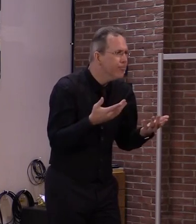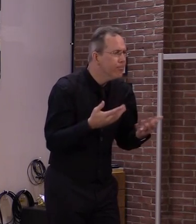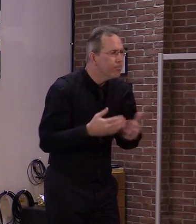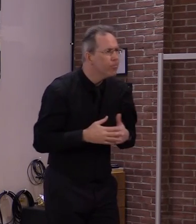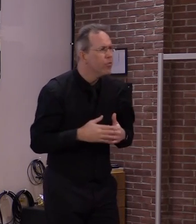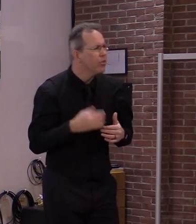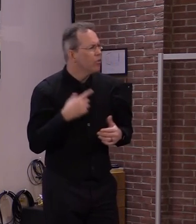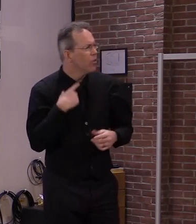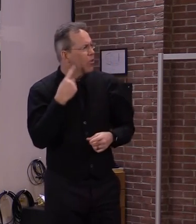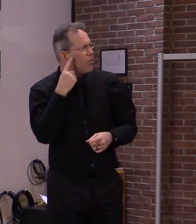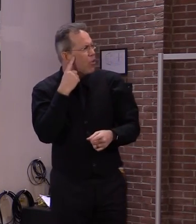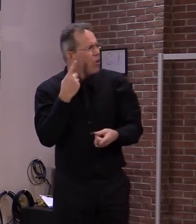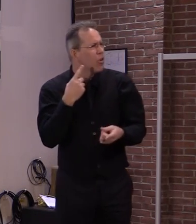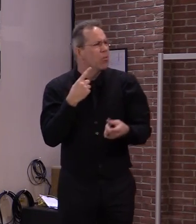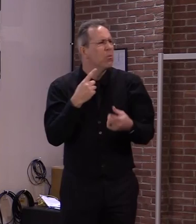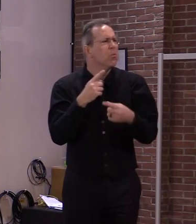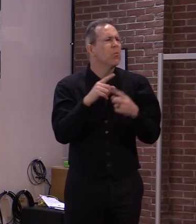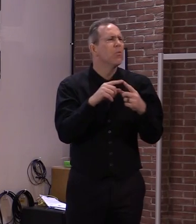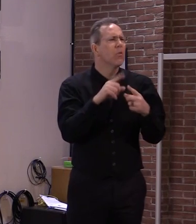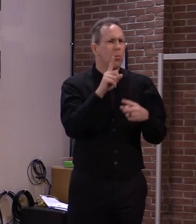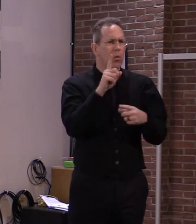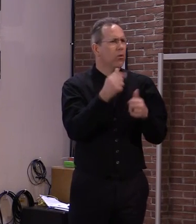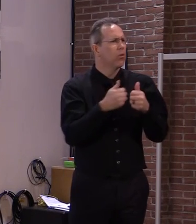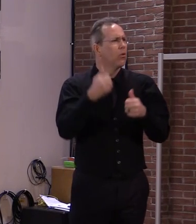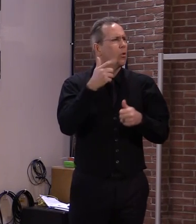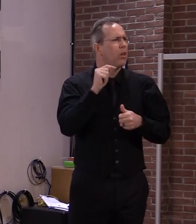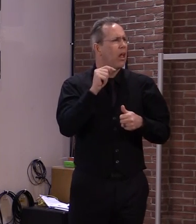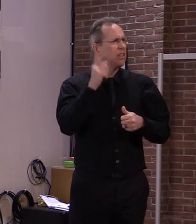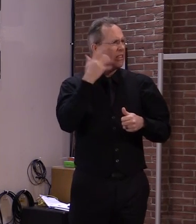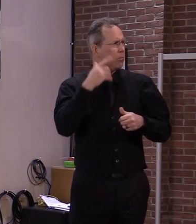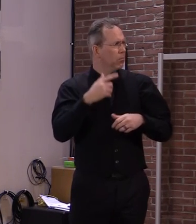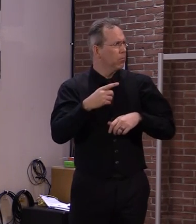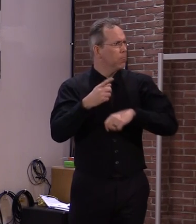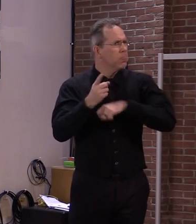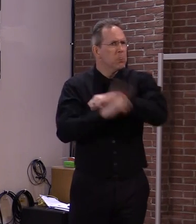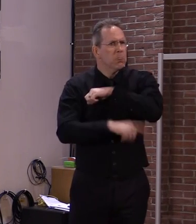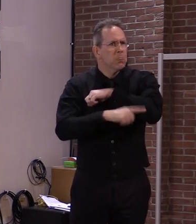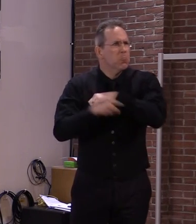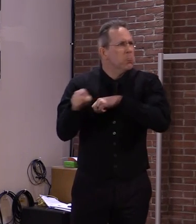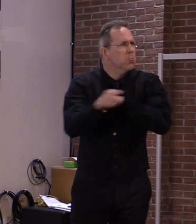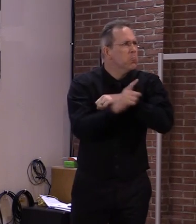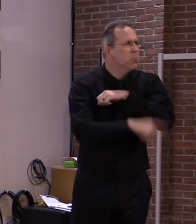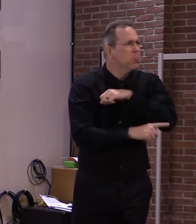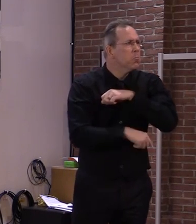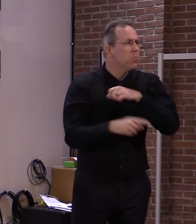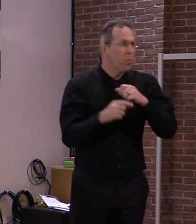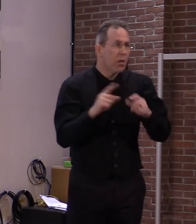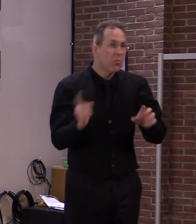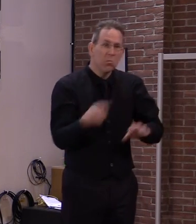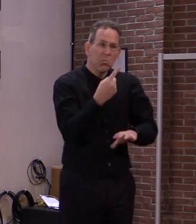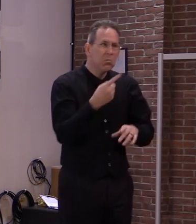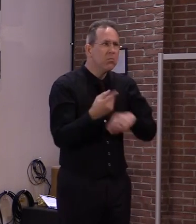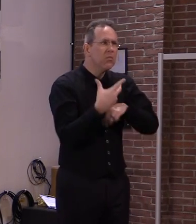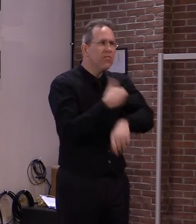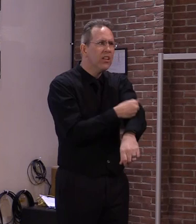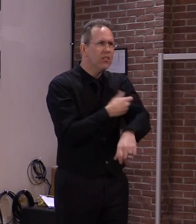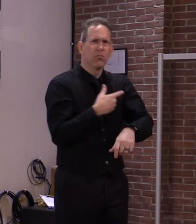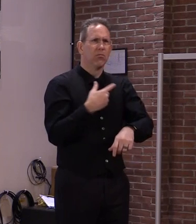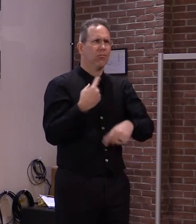lieutenant was threatened with possible discipline if they went and got a shot when there was to avoid some spoilage.